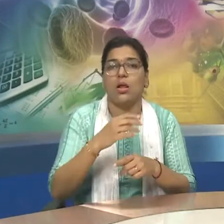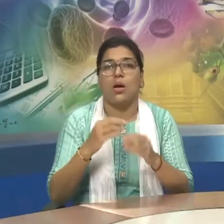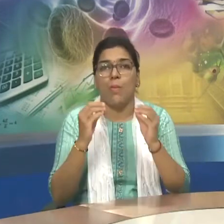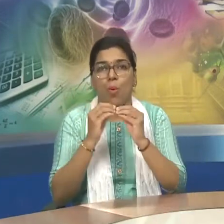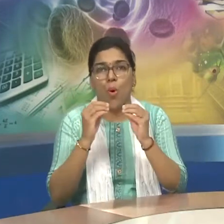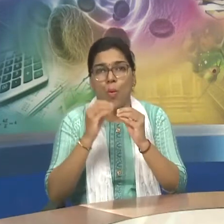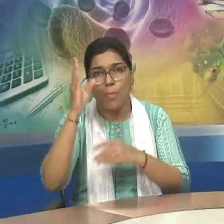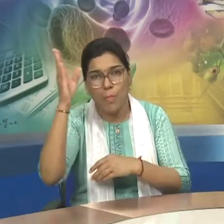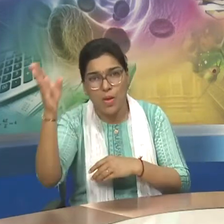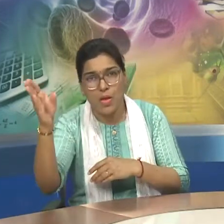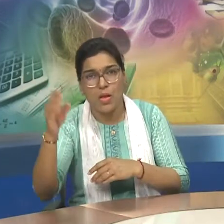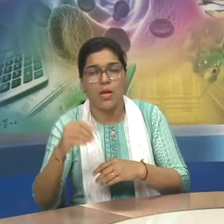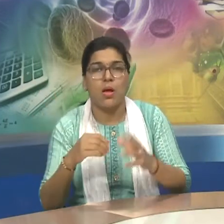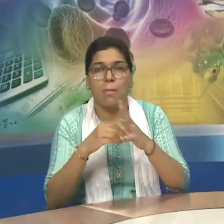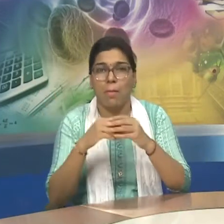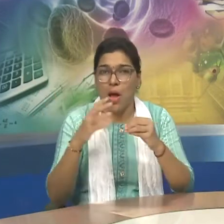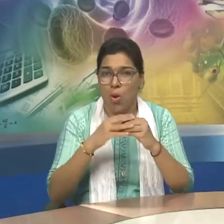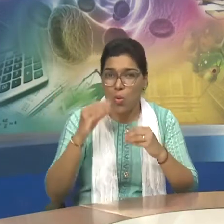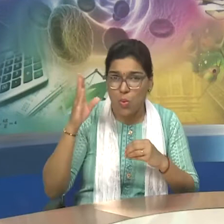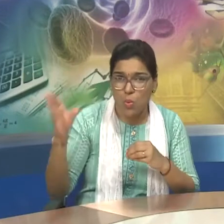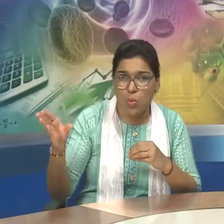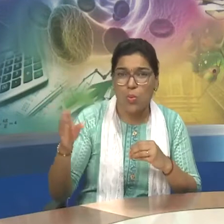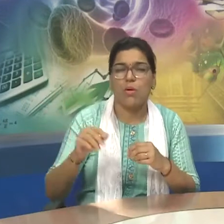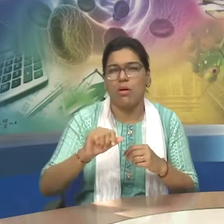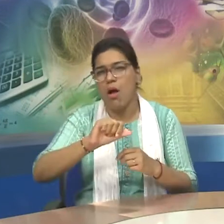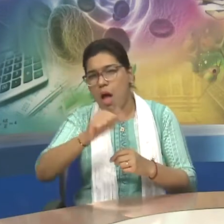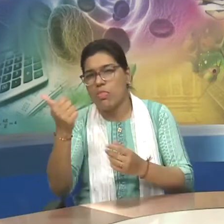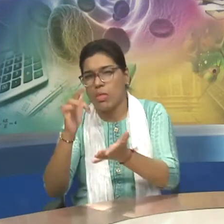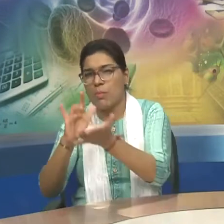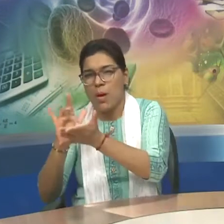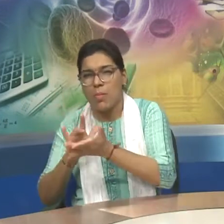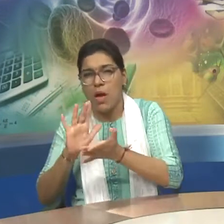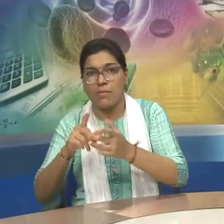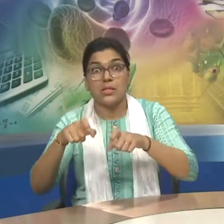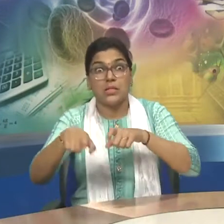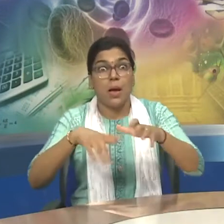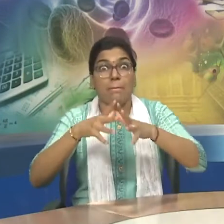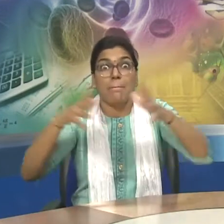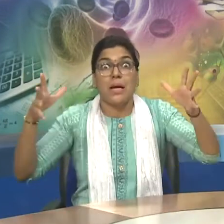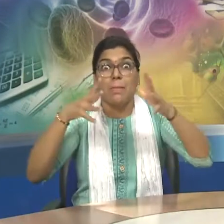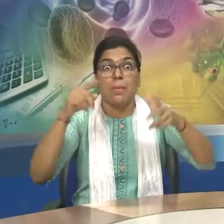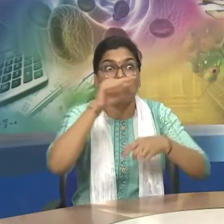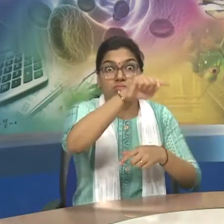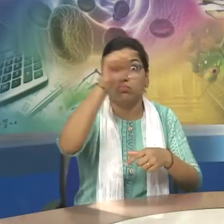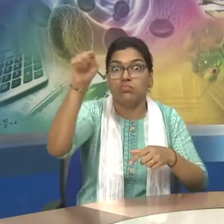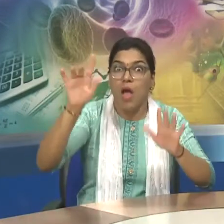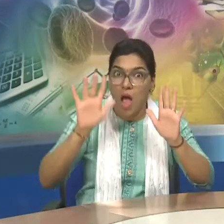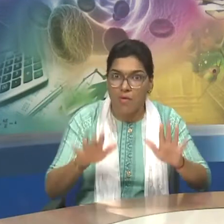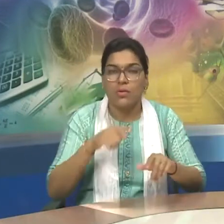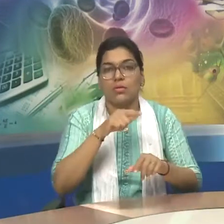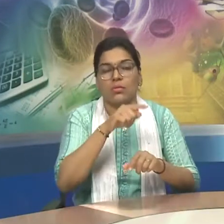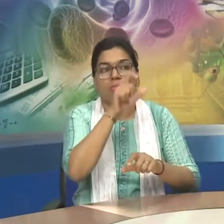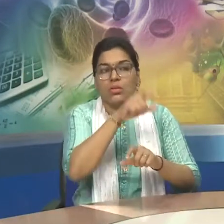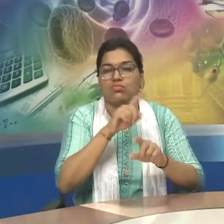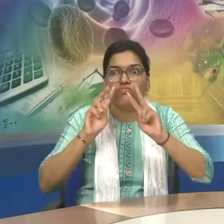servant in someone's home, making tea stall, or working in